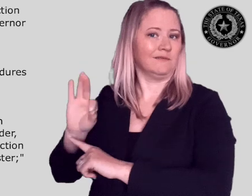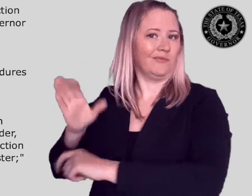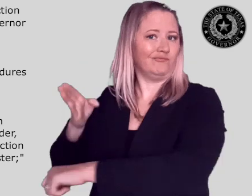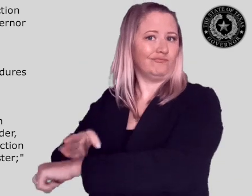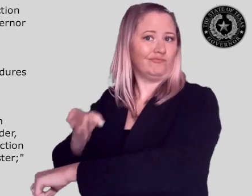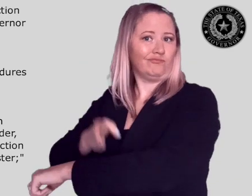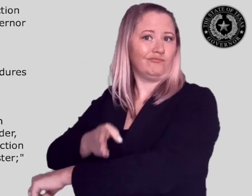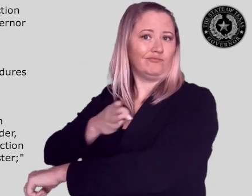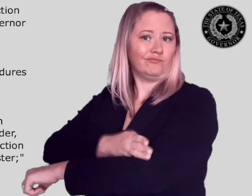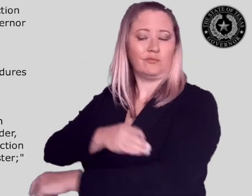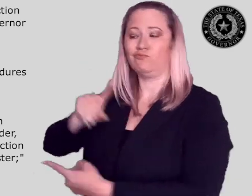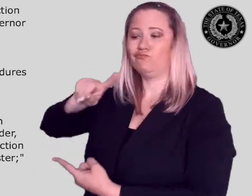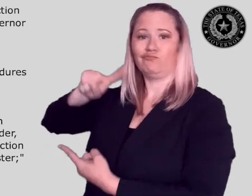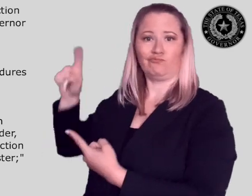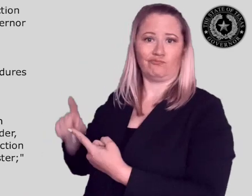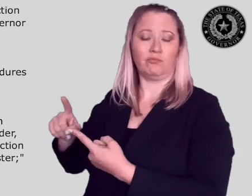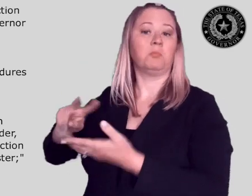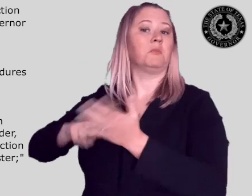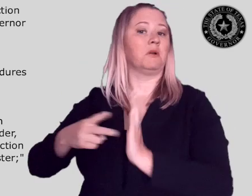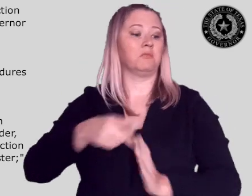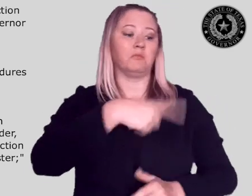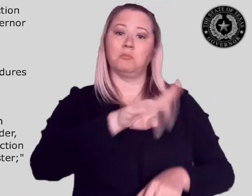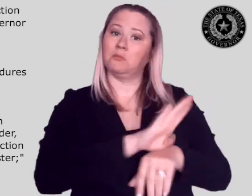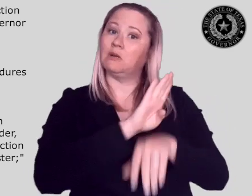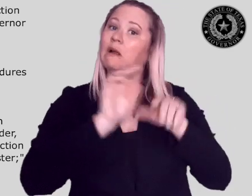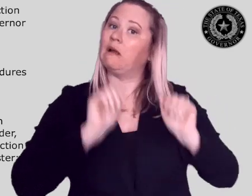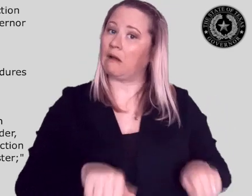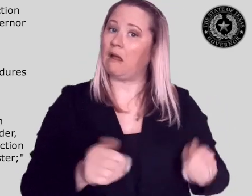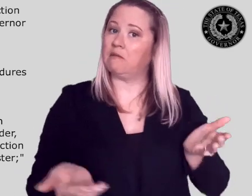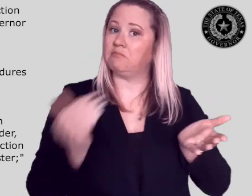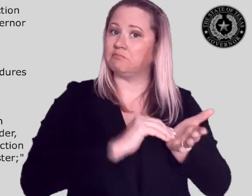in coping with a disaster, and